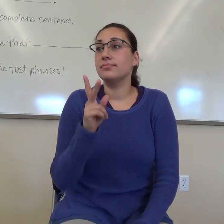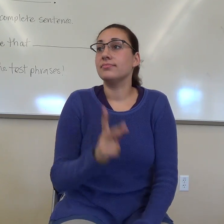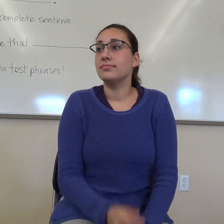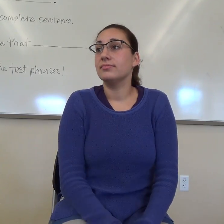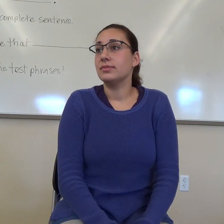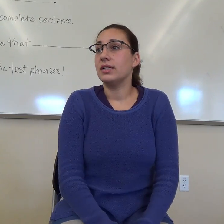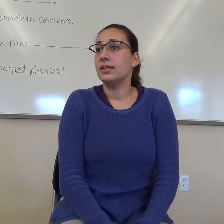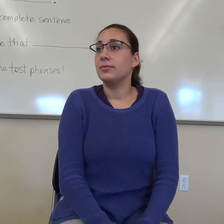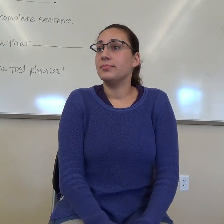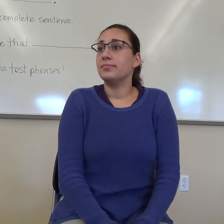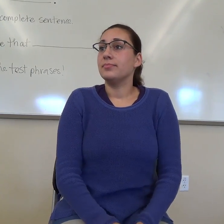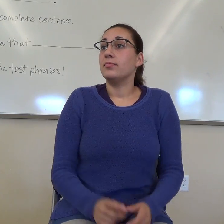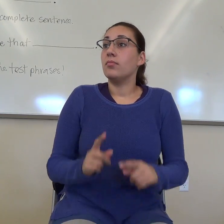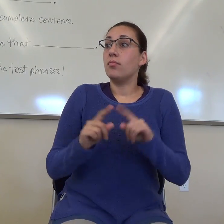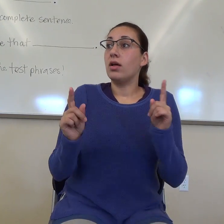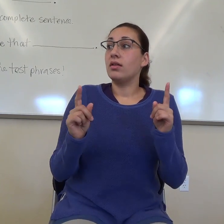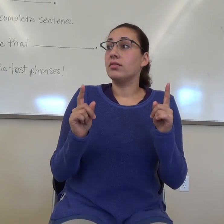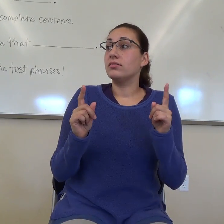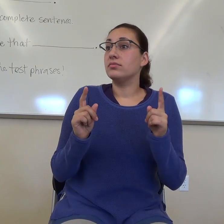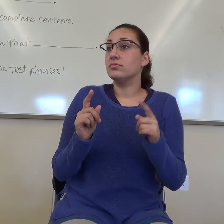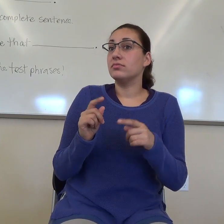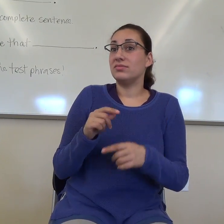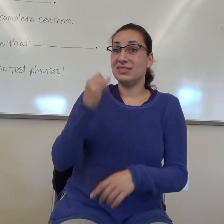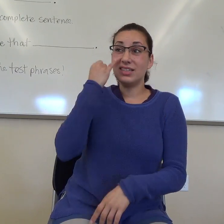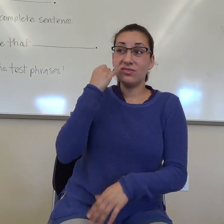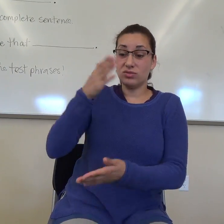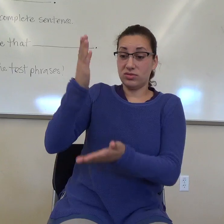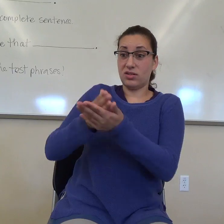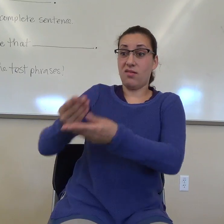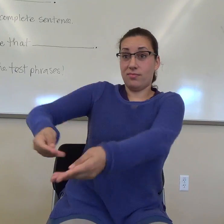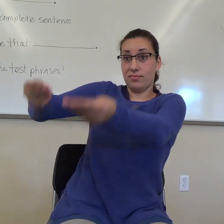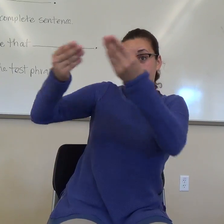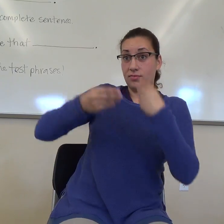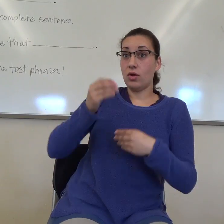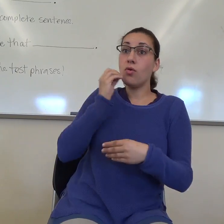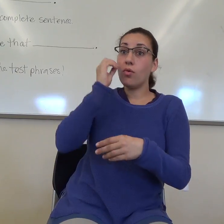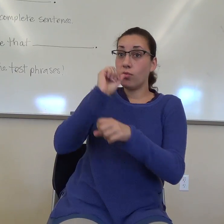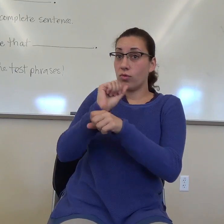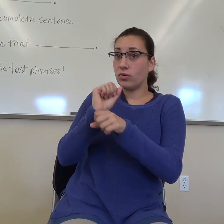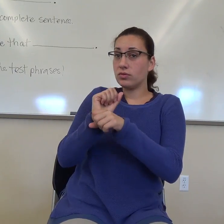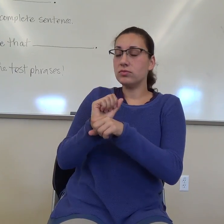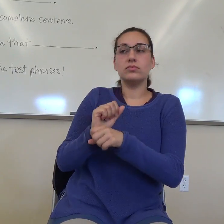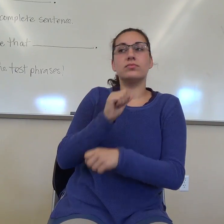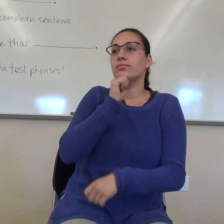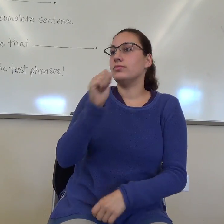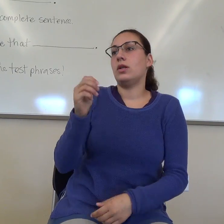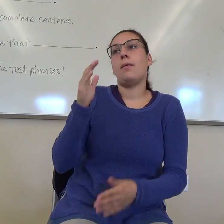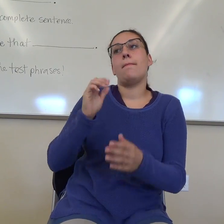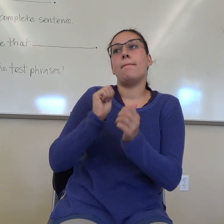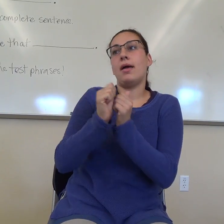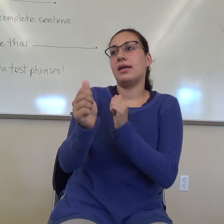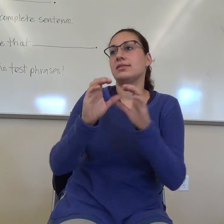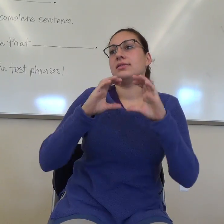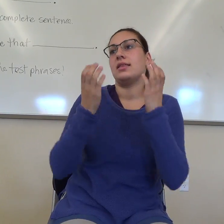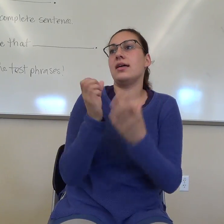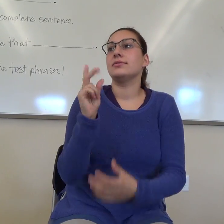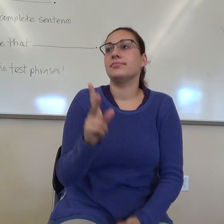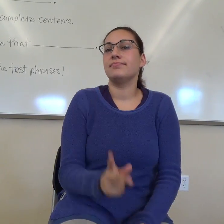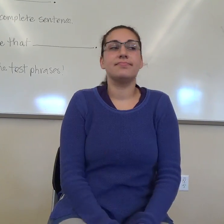But of course, if you stop turning stuff in, then you will not pass. So some people just